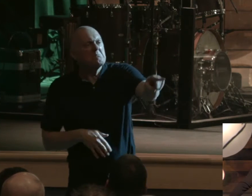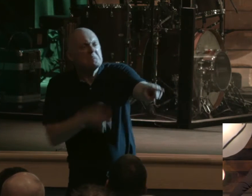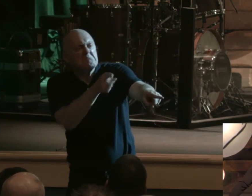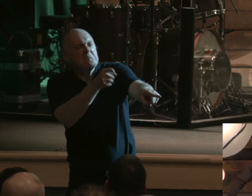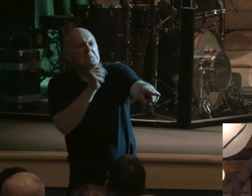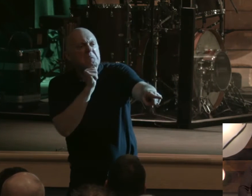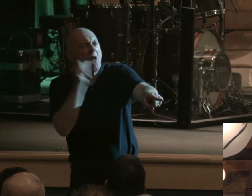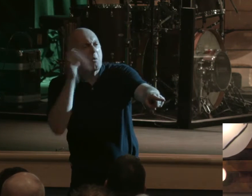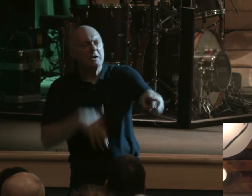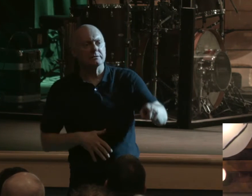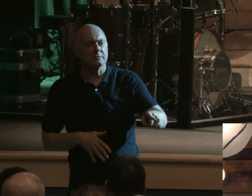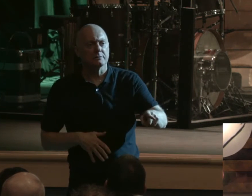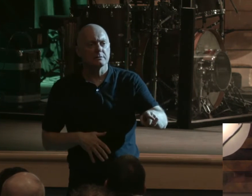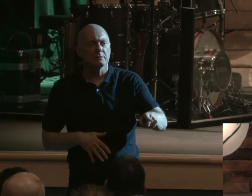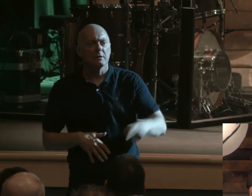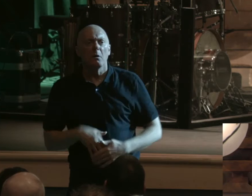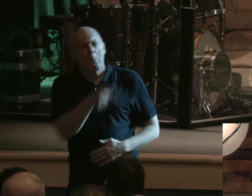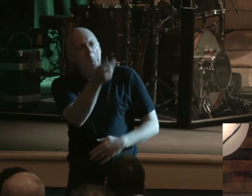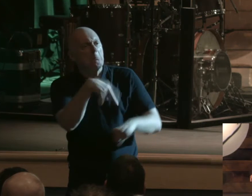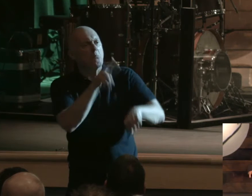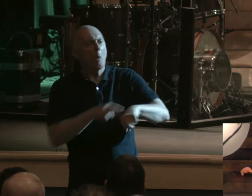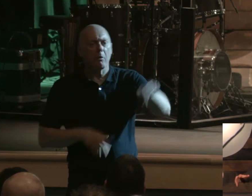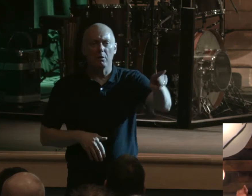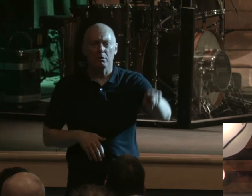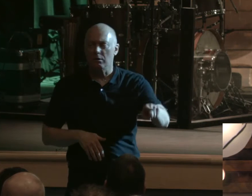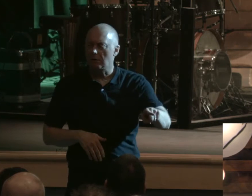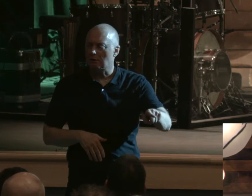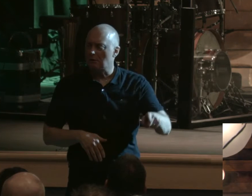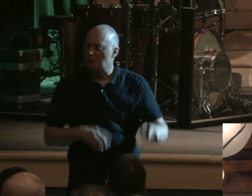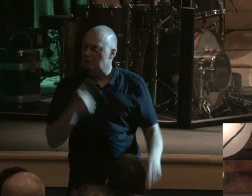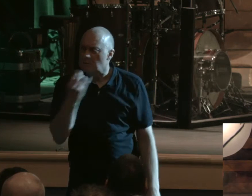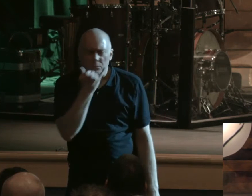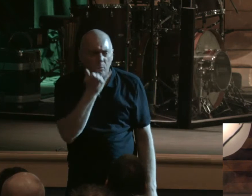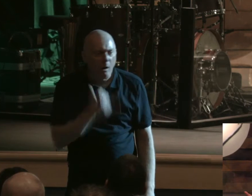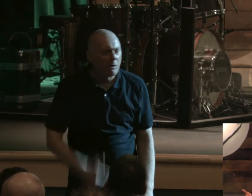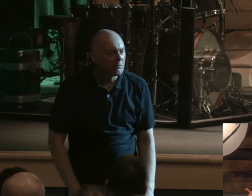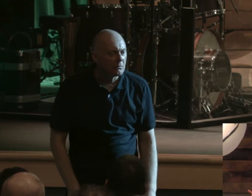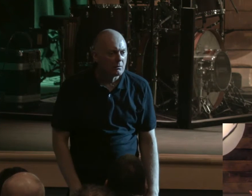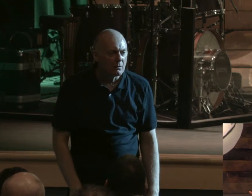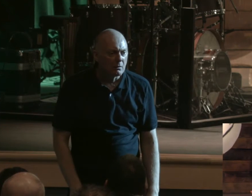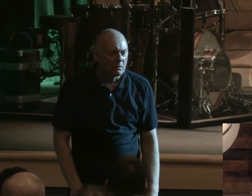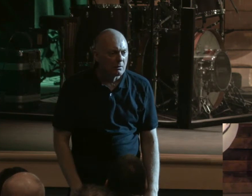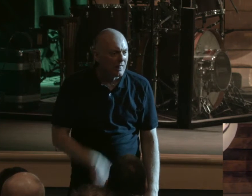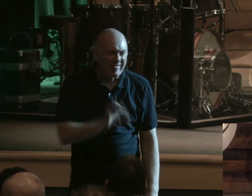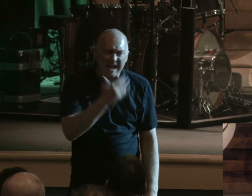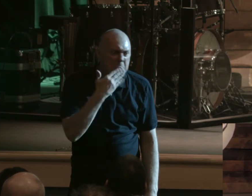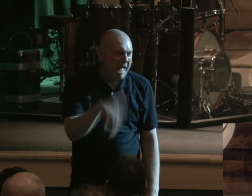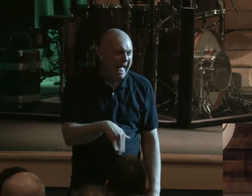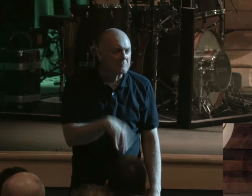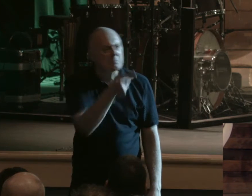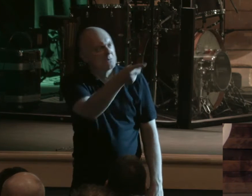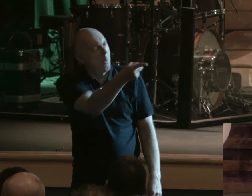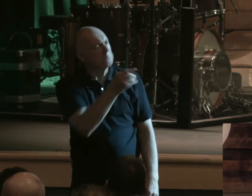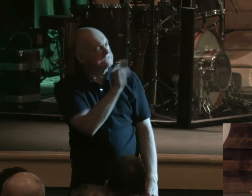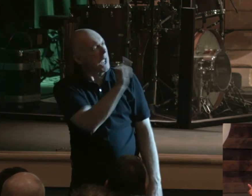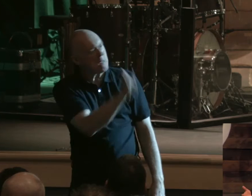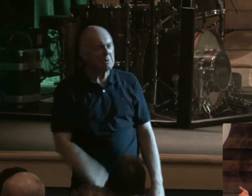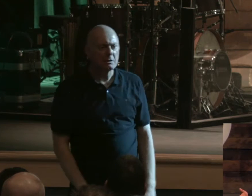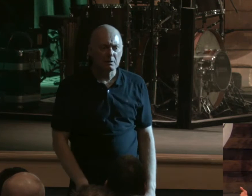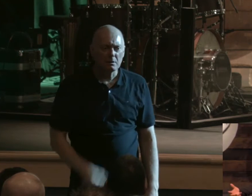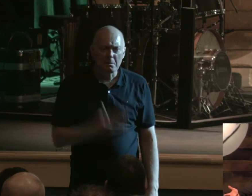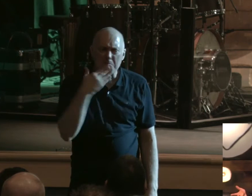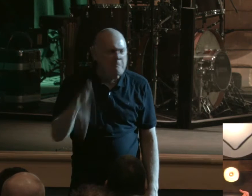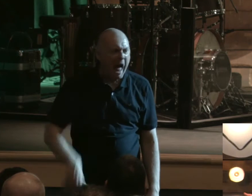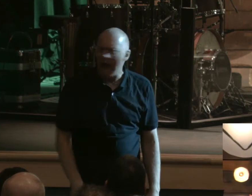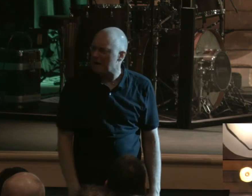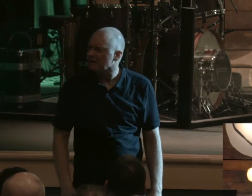every situation and everywhere we go, we just kind of just resemble everything around us, that's a really, really bad sign. Like, that's a really,